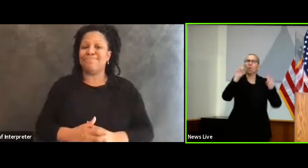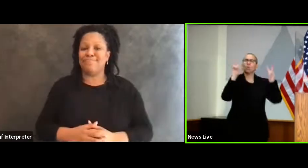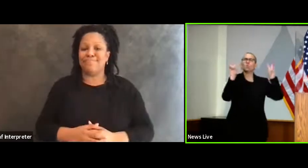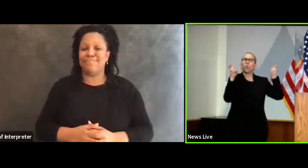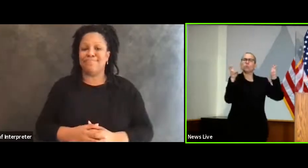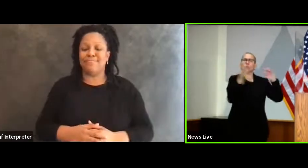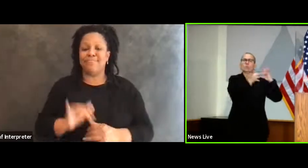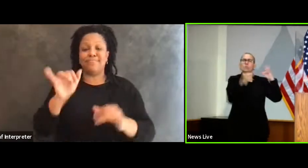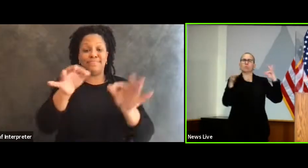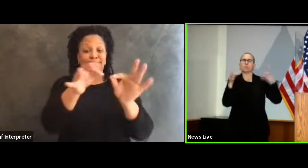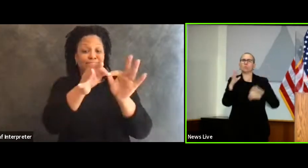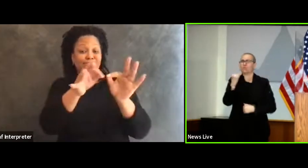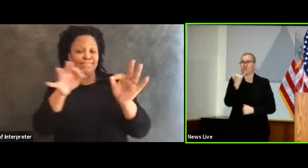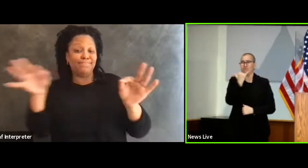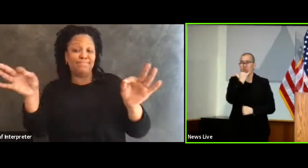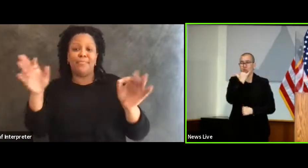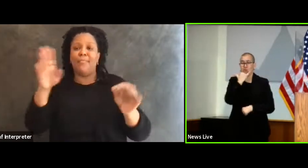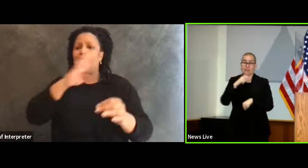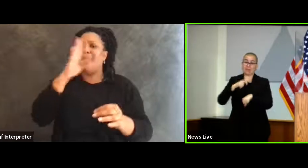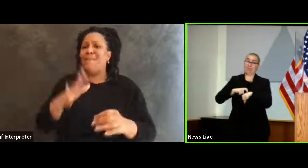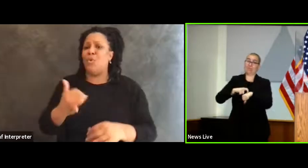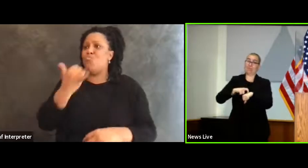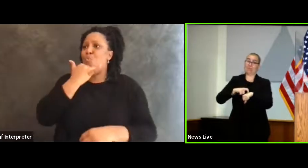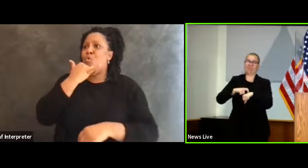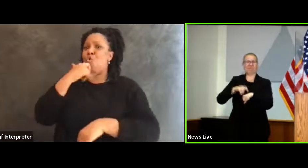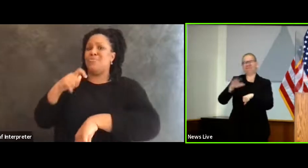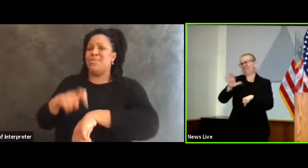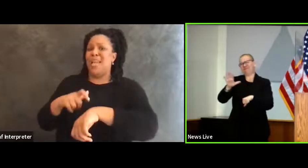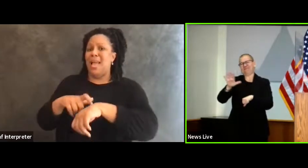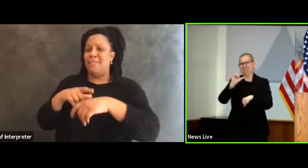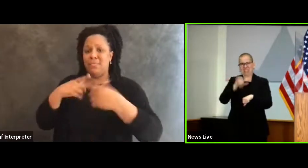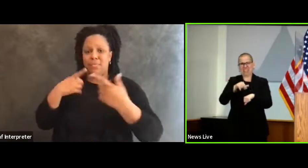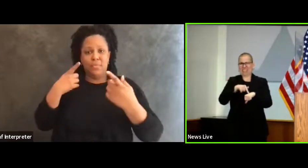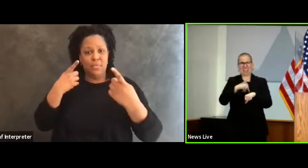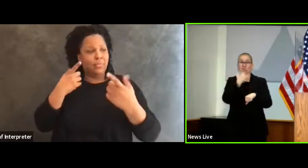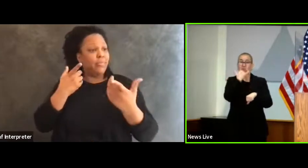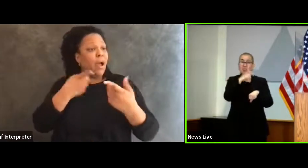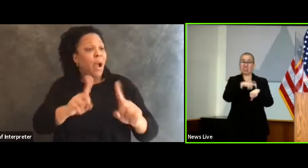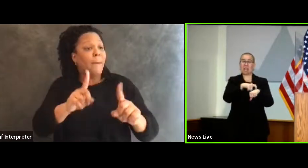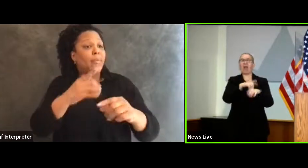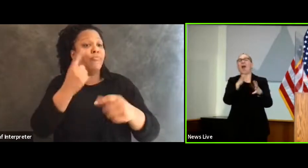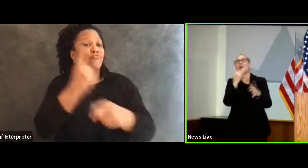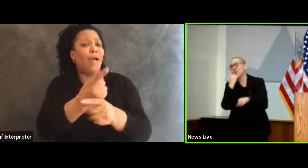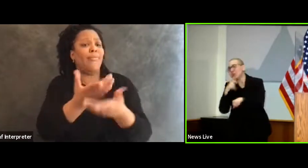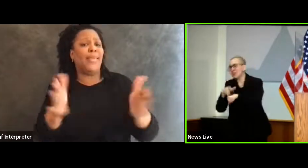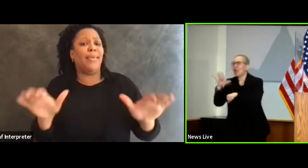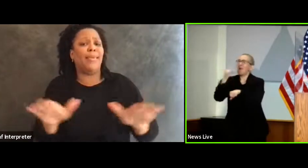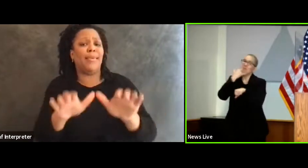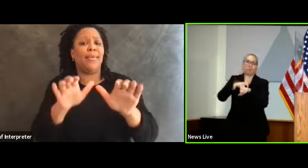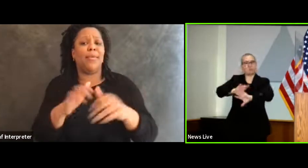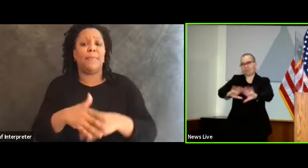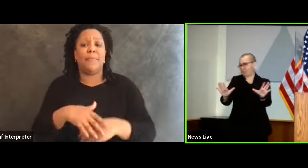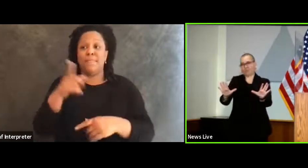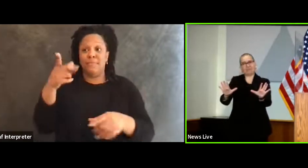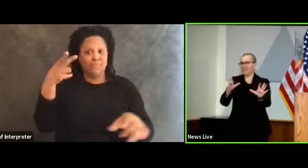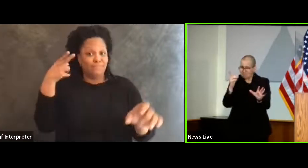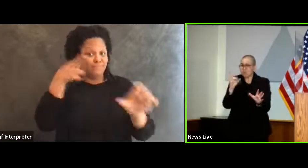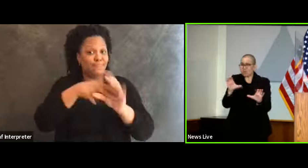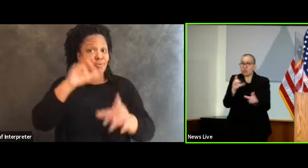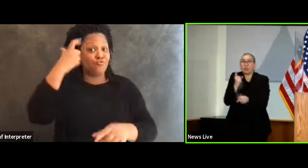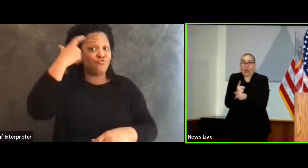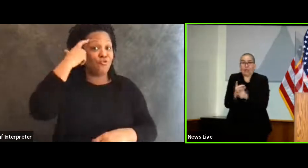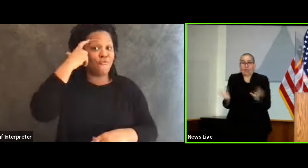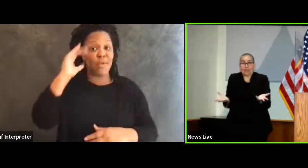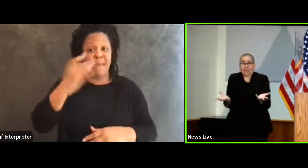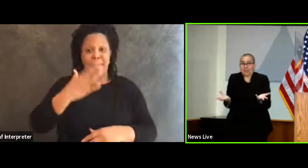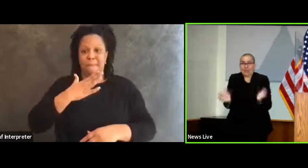time to do the right thing. Today, I join our governor and my House and Senate colleagues, including my Republican